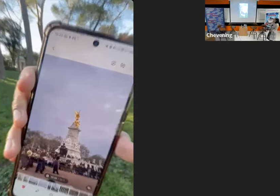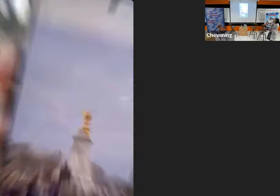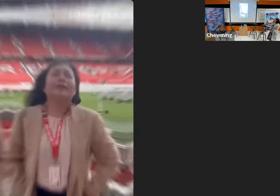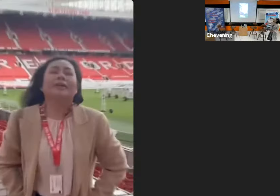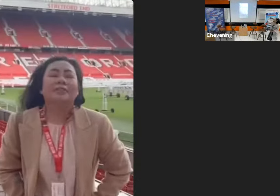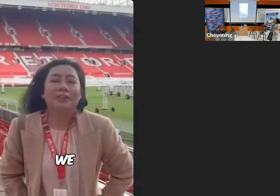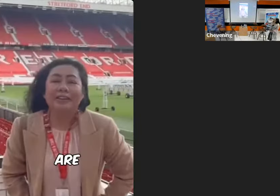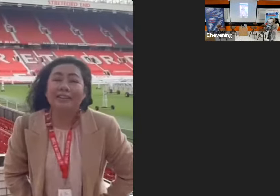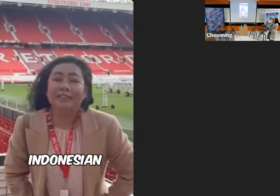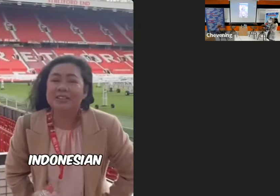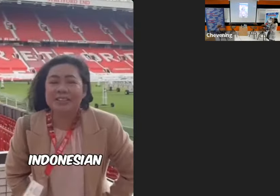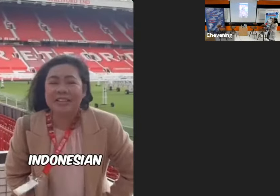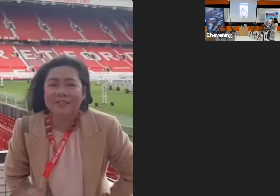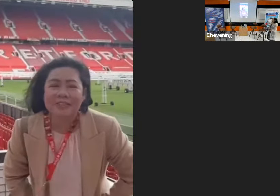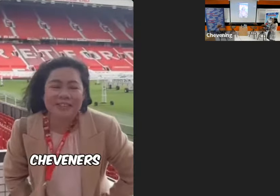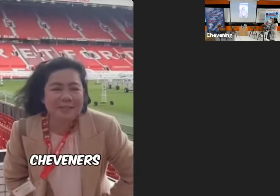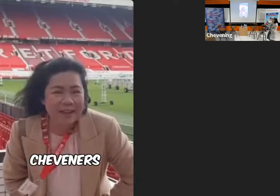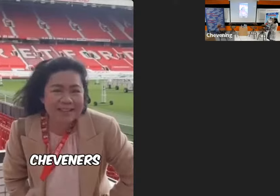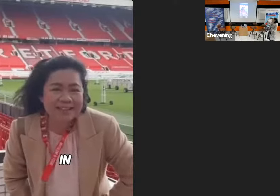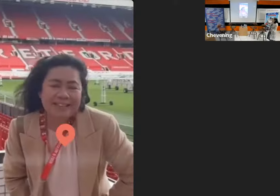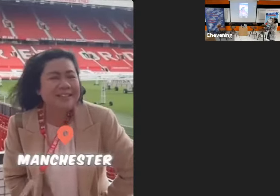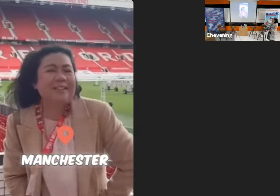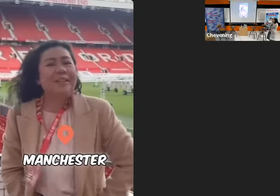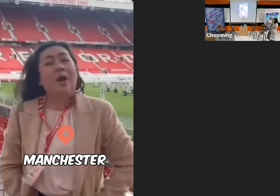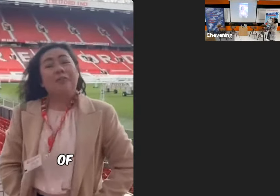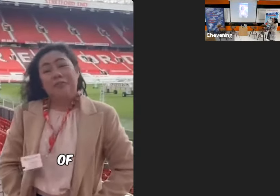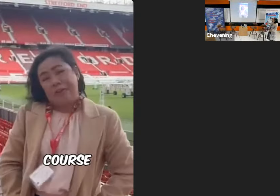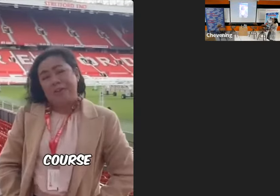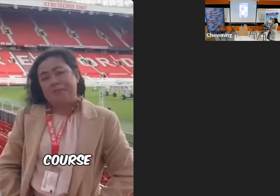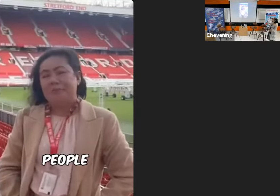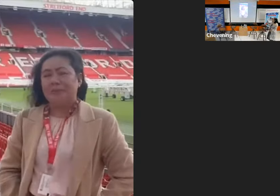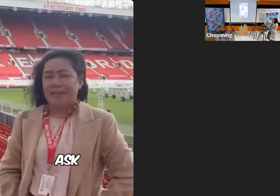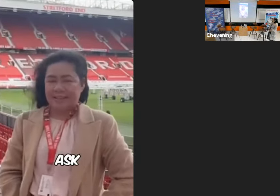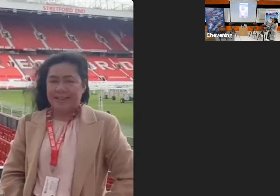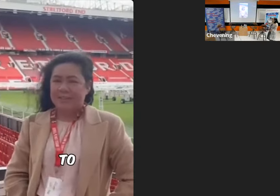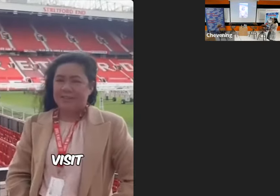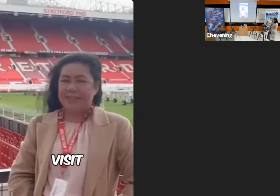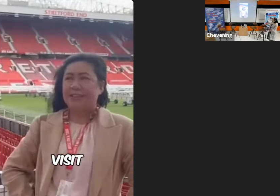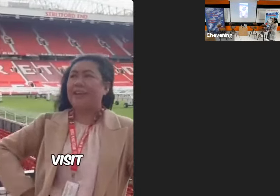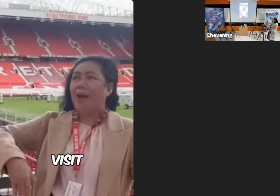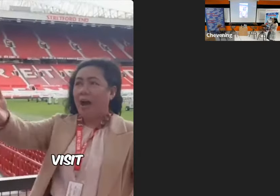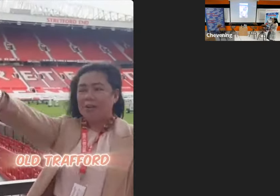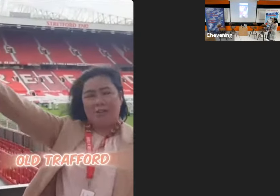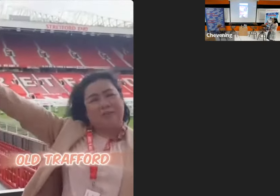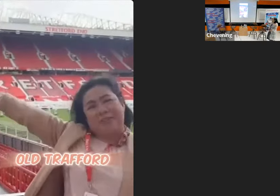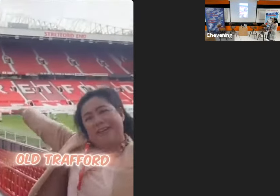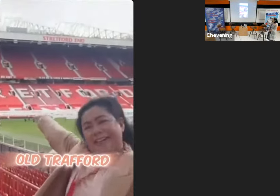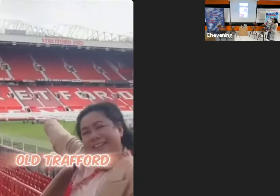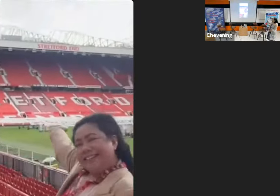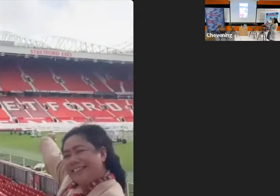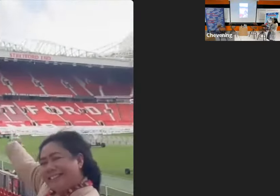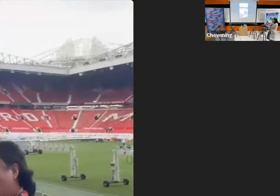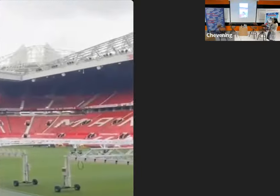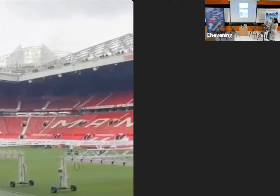guard we are Indones Manchester of course people